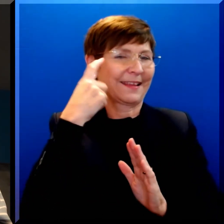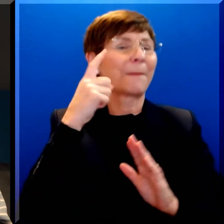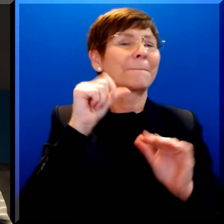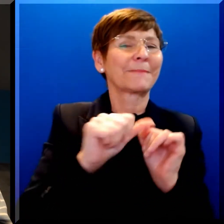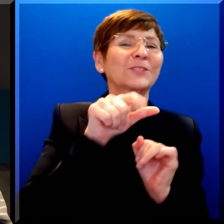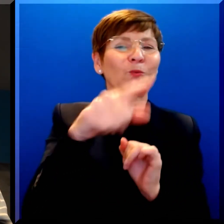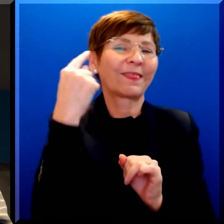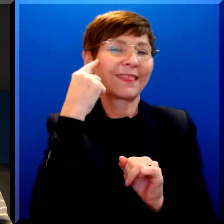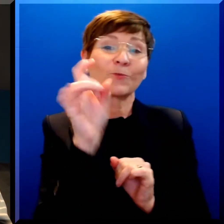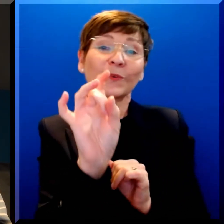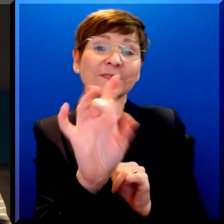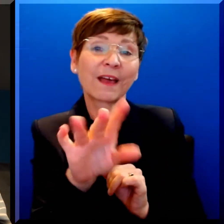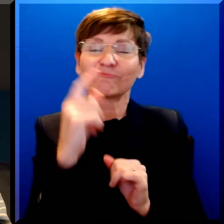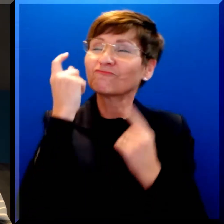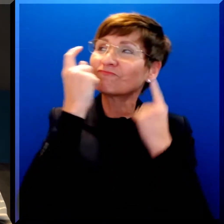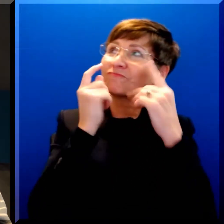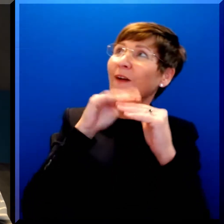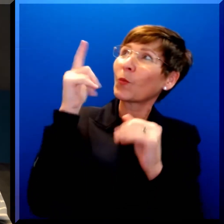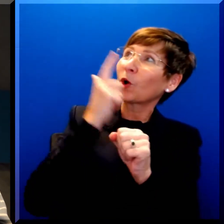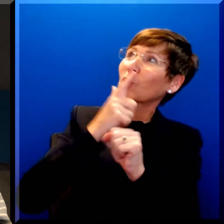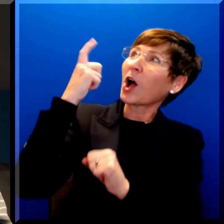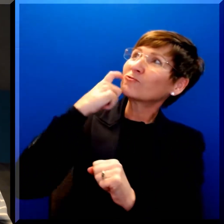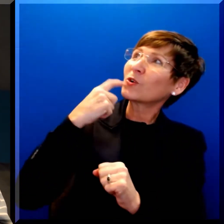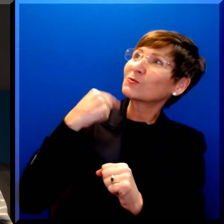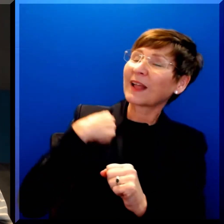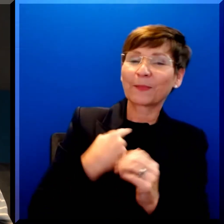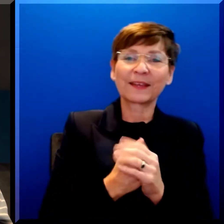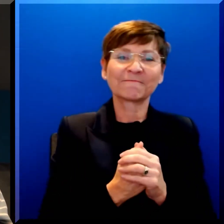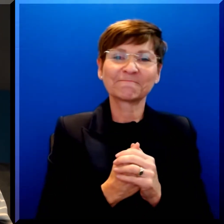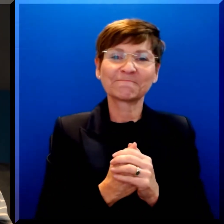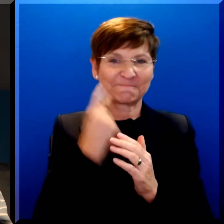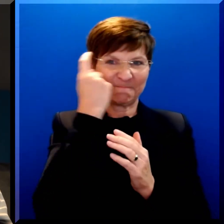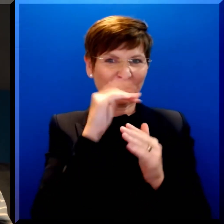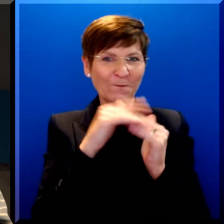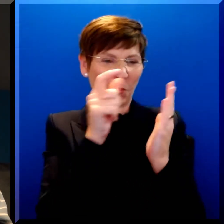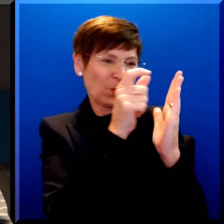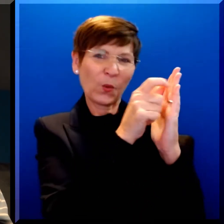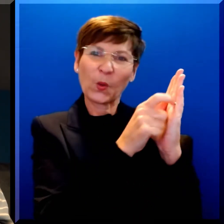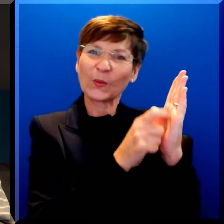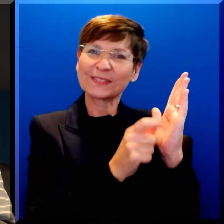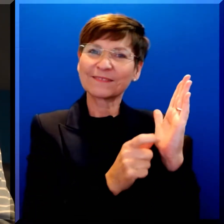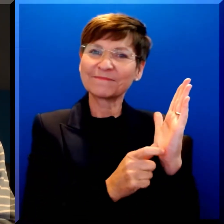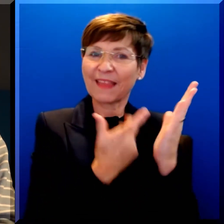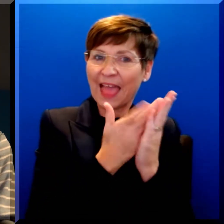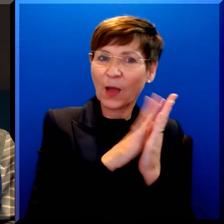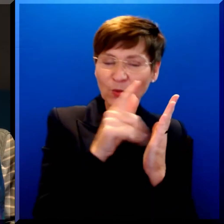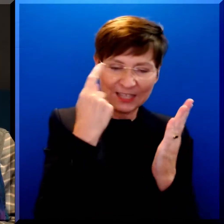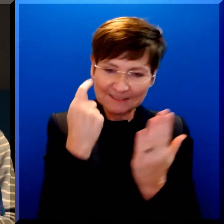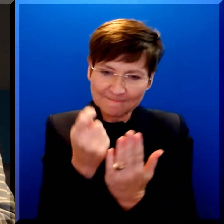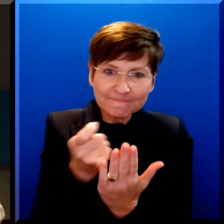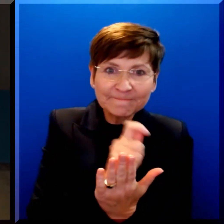own. That is, listen to what God says to you. Then you can think of a way to express and share your